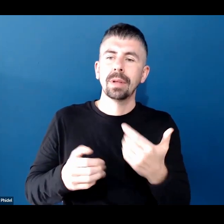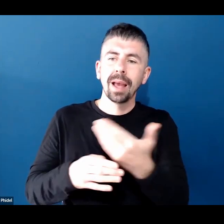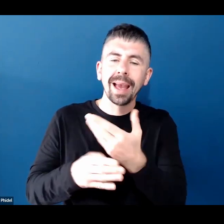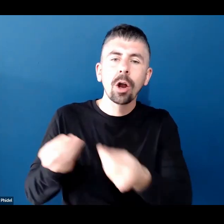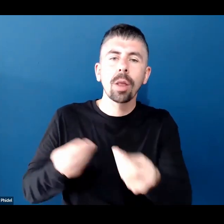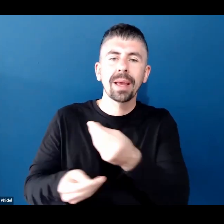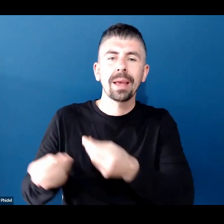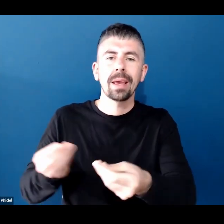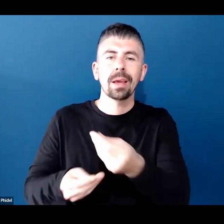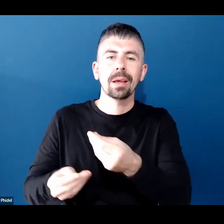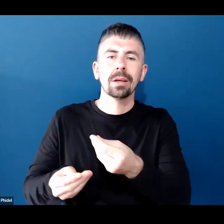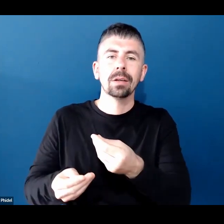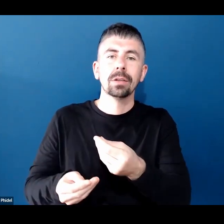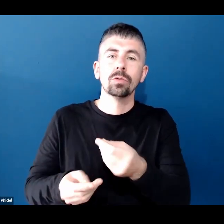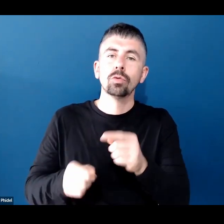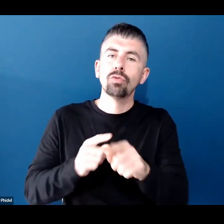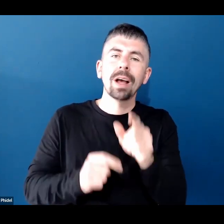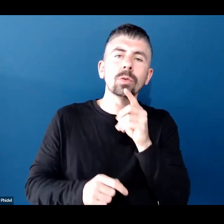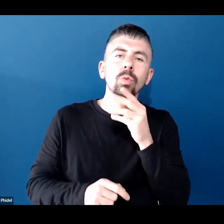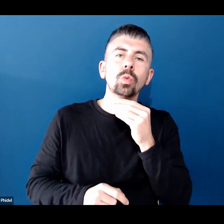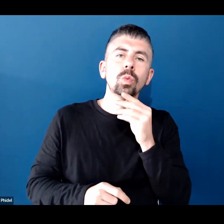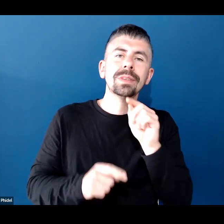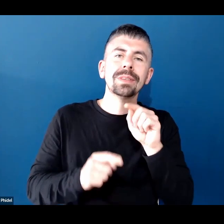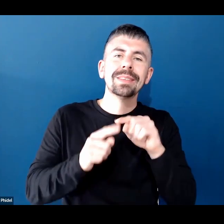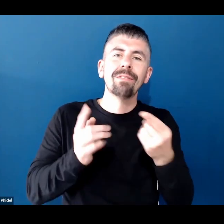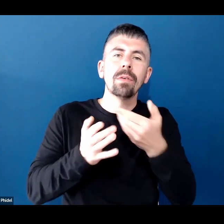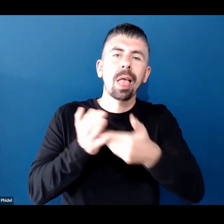to actually mean the same thing.